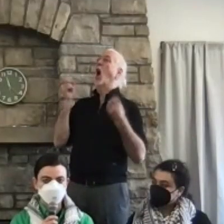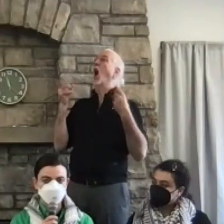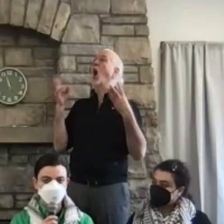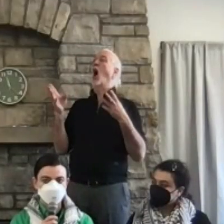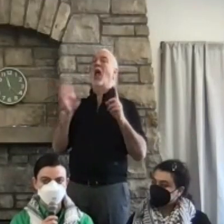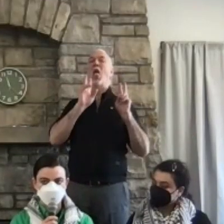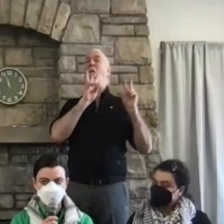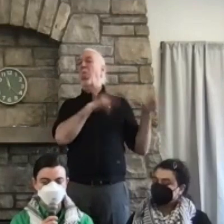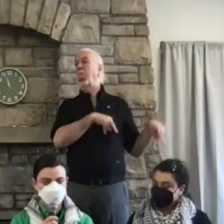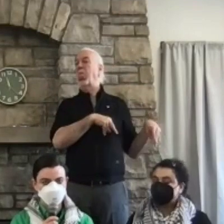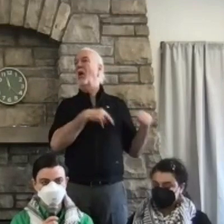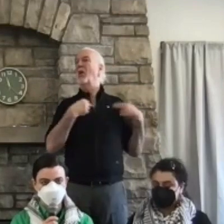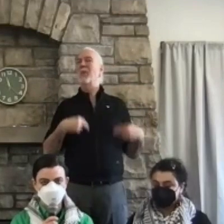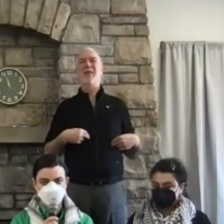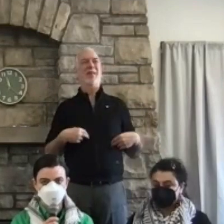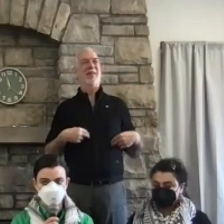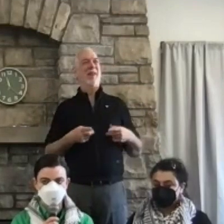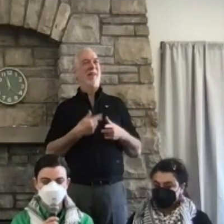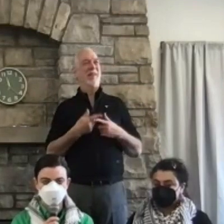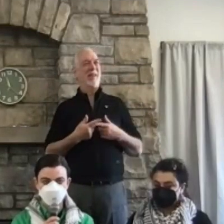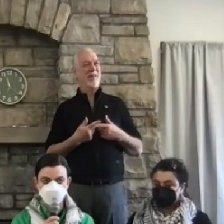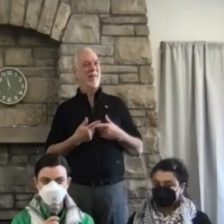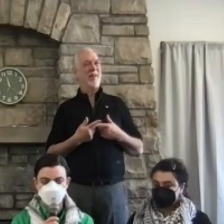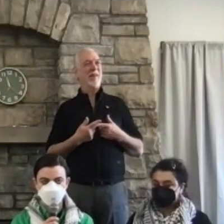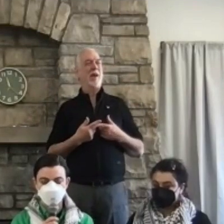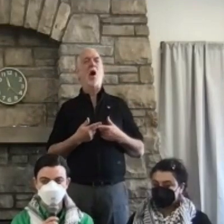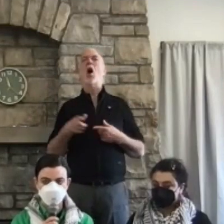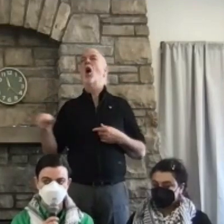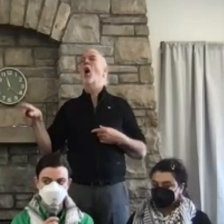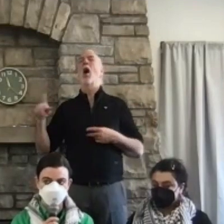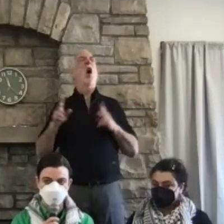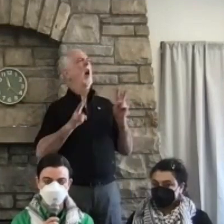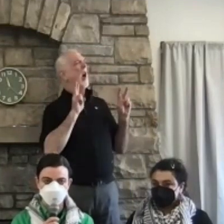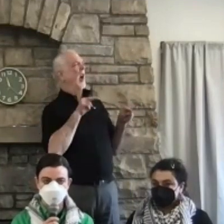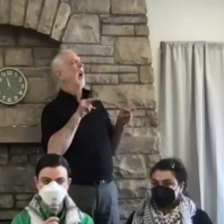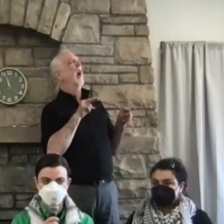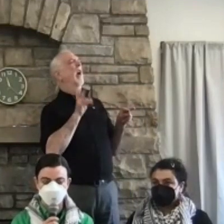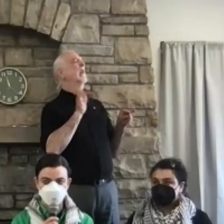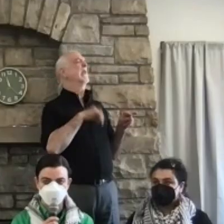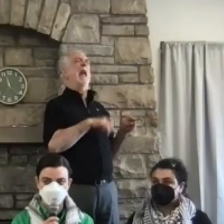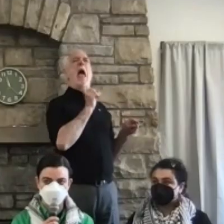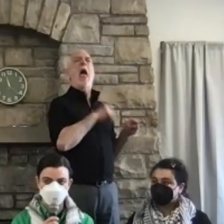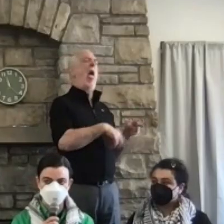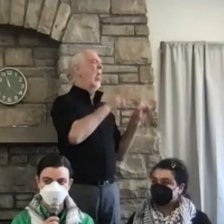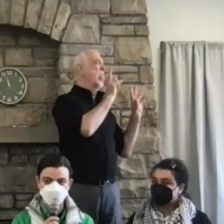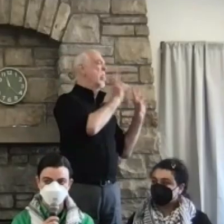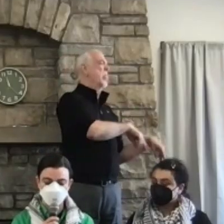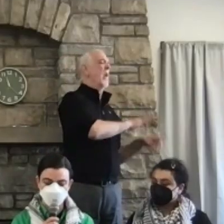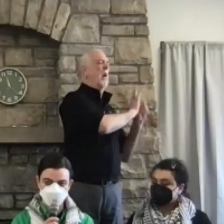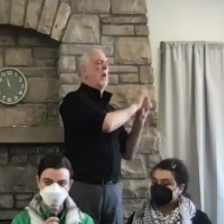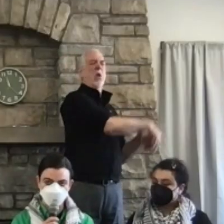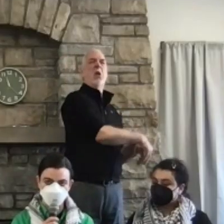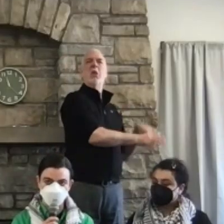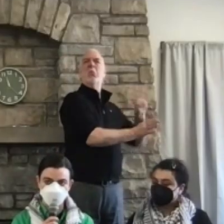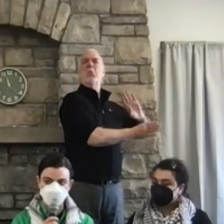makes it more acceptable, supposedly, to treat people who have been dehumanized in that way in really, really horrific ways and treat lives